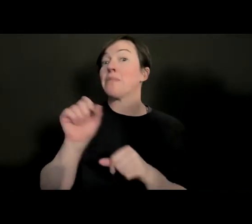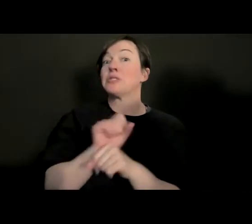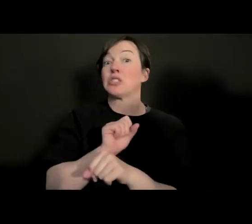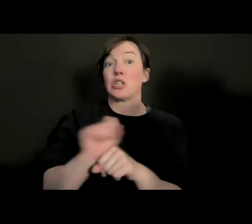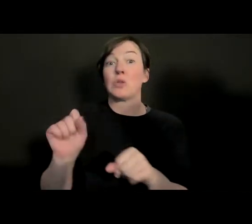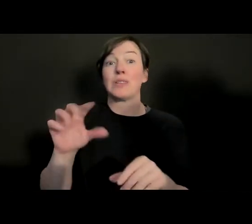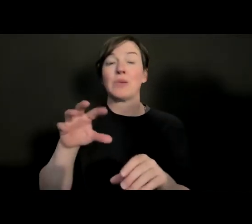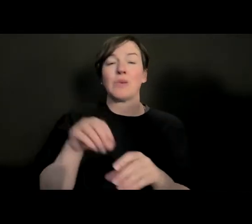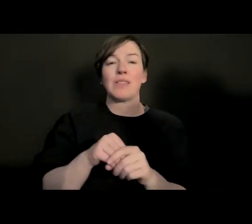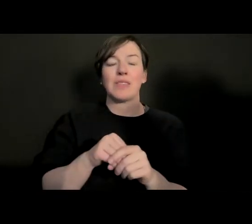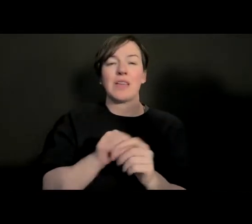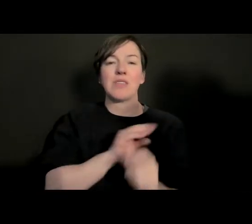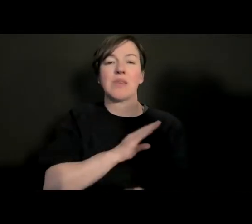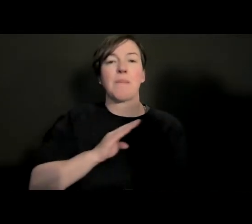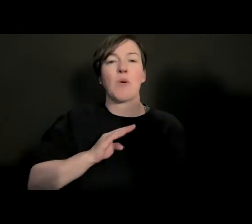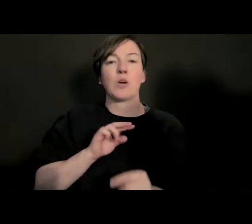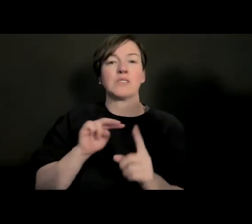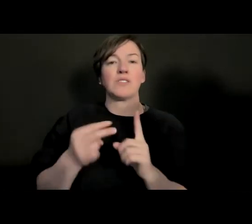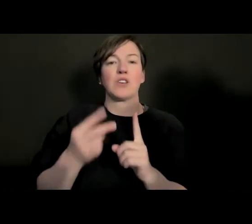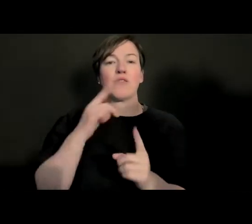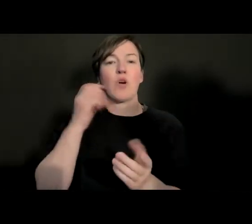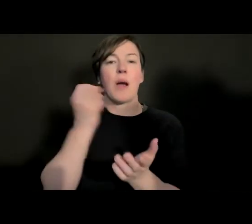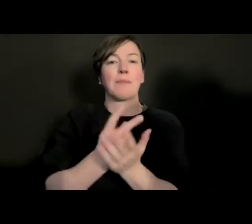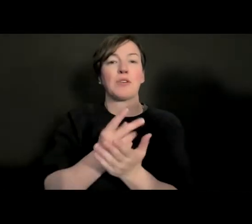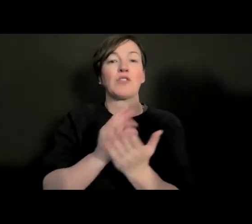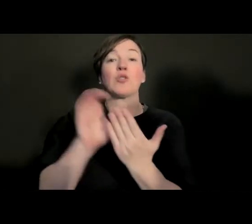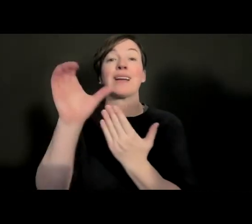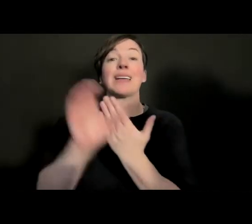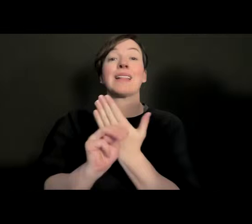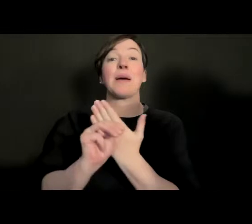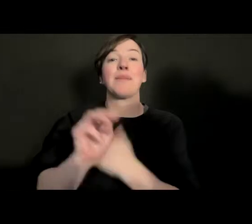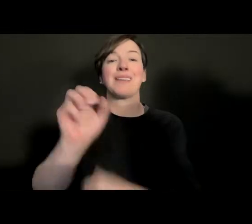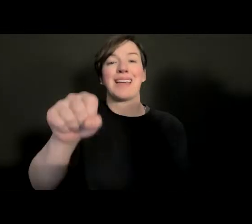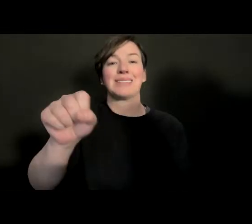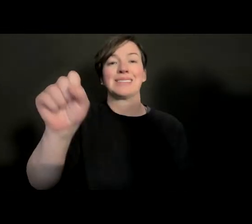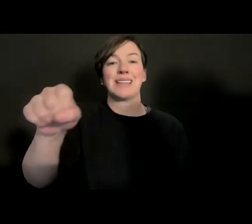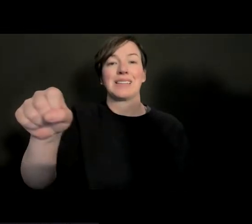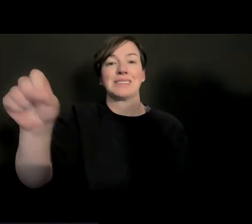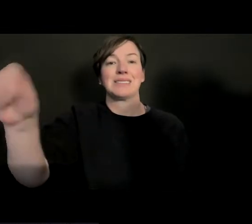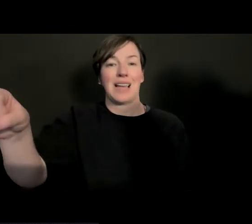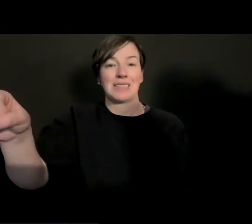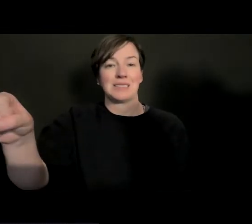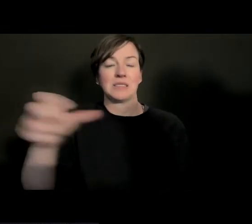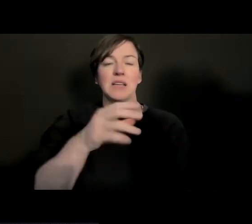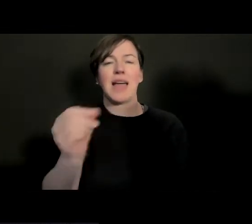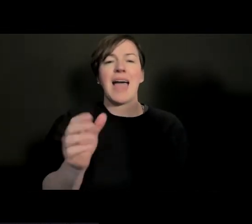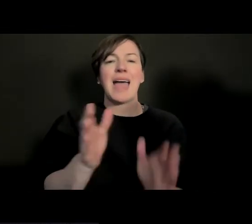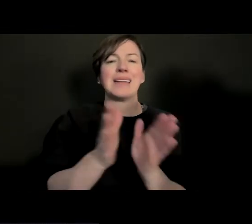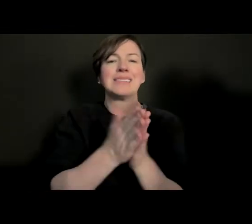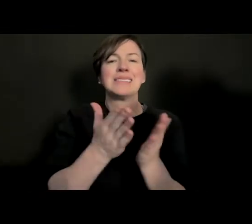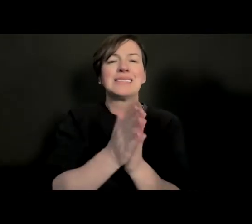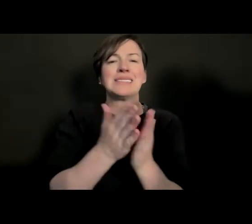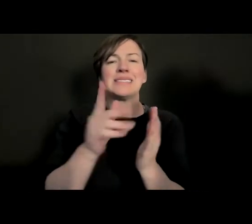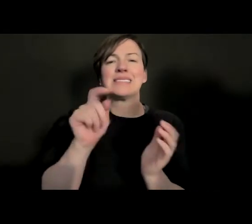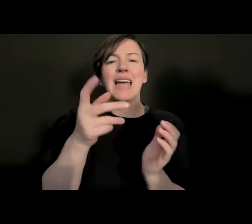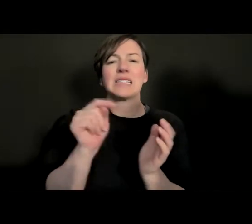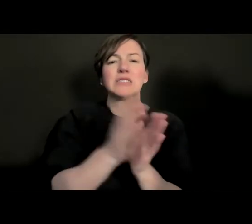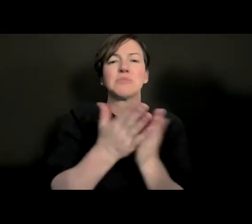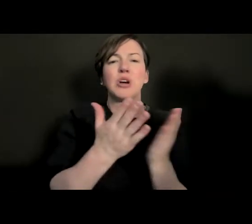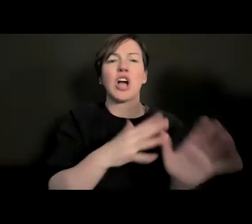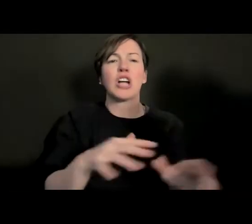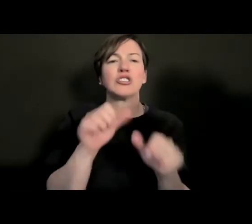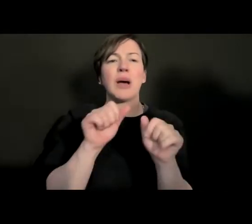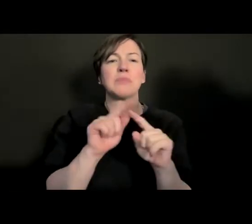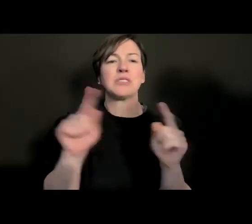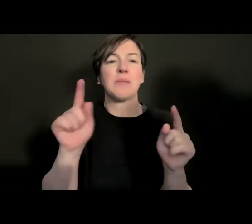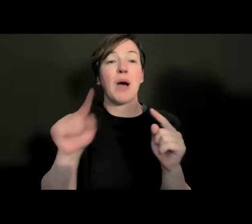within the board's purview to approve curriculum. Yes, yes, yes. And textbook adoptions and things like that. Yeah. When it